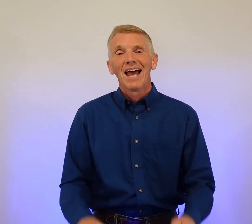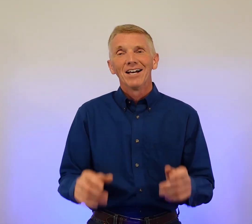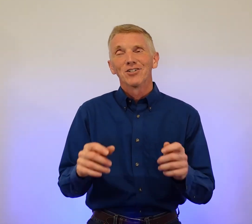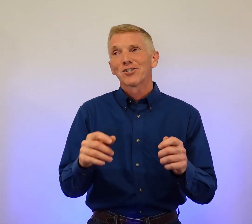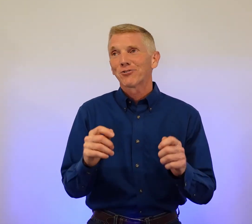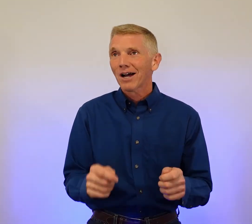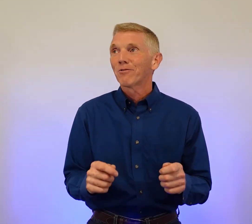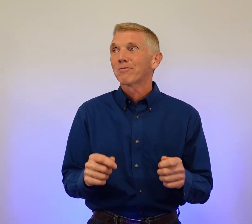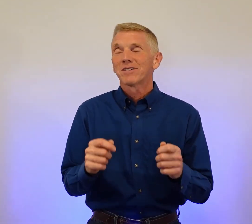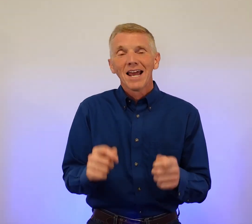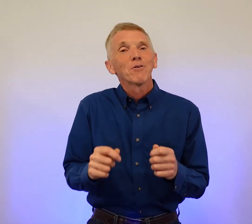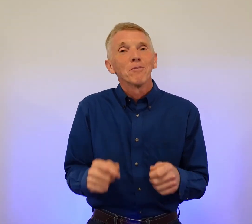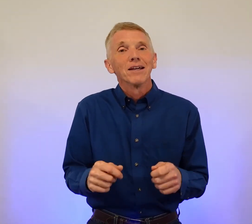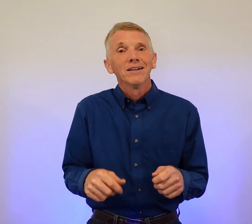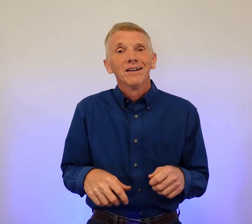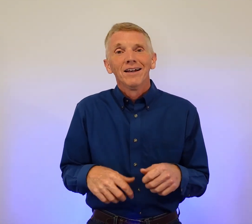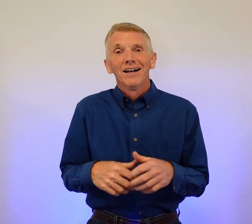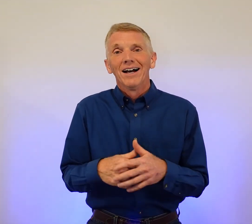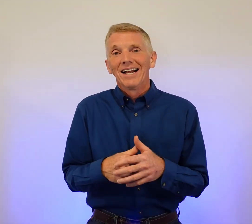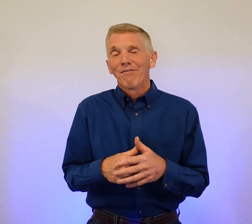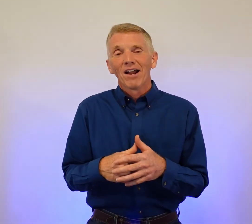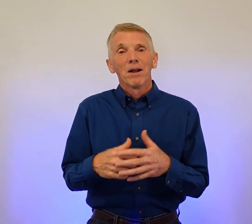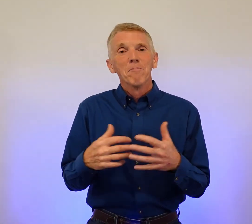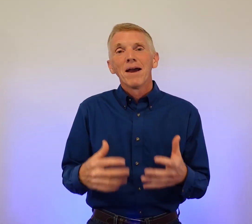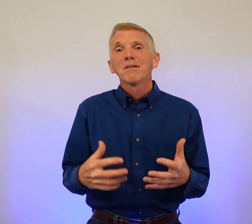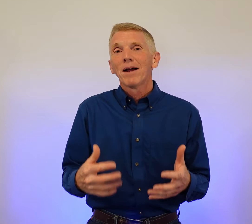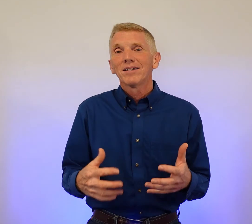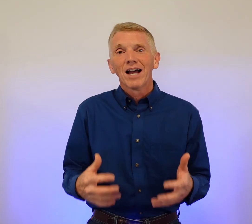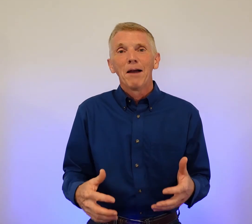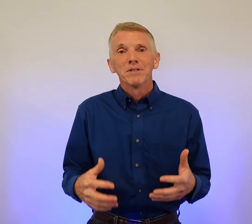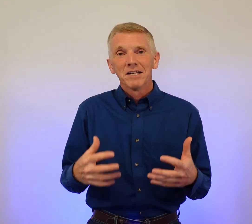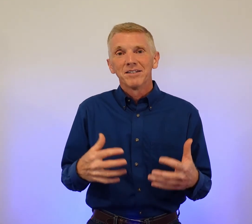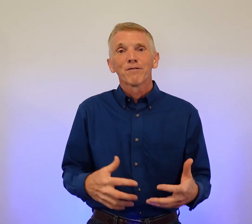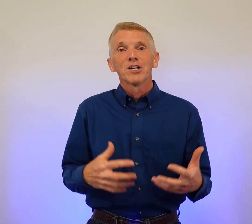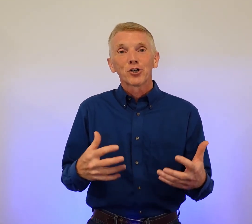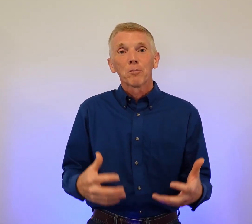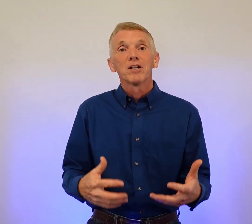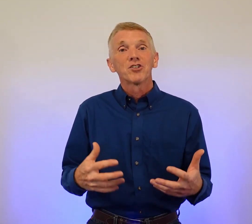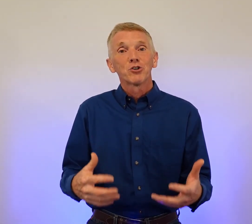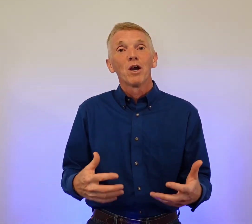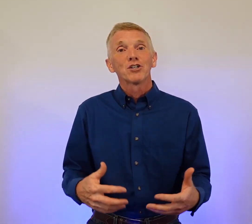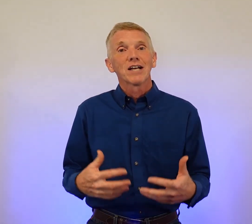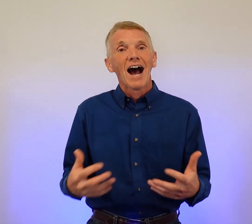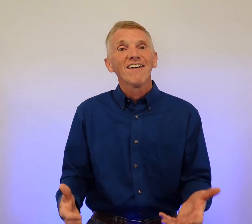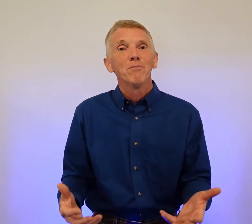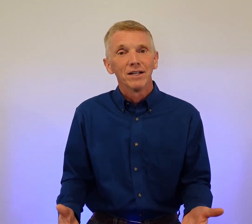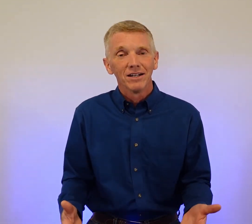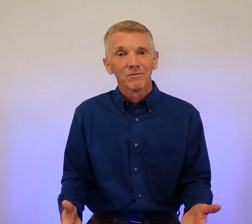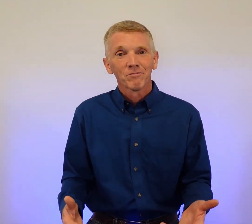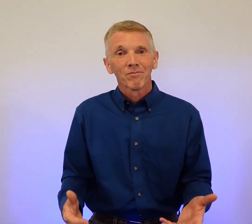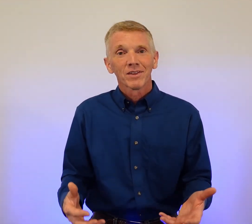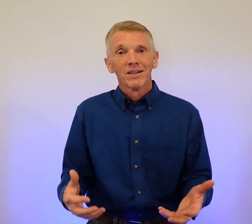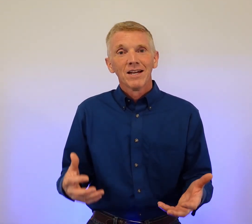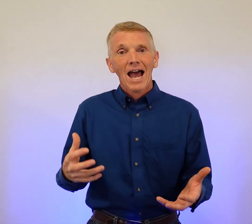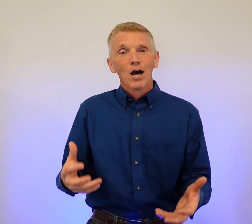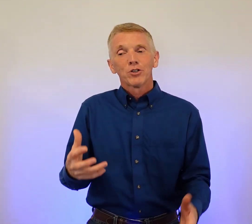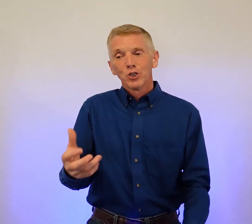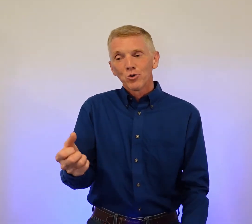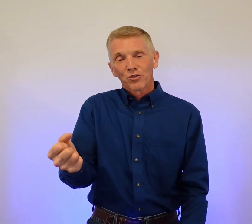has stayed with me, and I've thought about it many, many times in different interpreting situations I've been in. How to use the